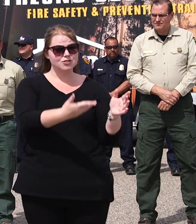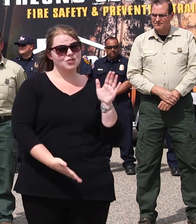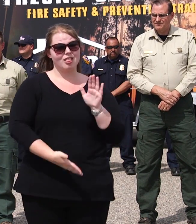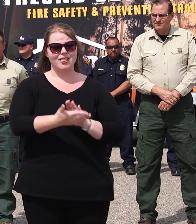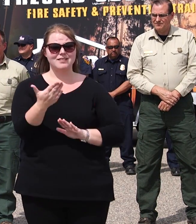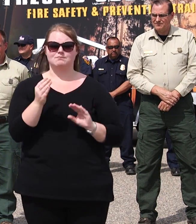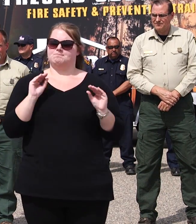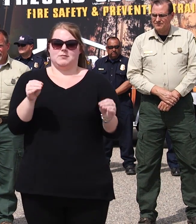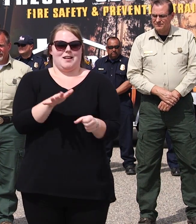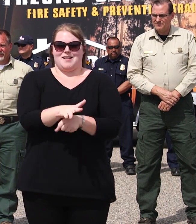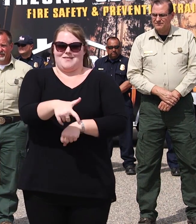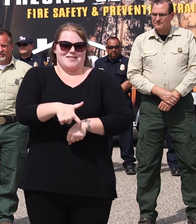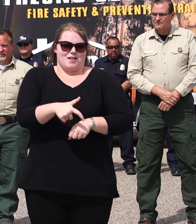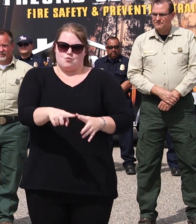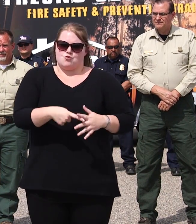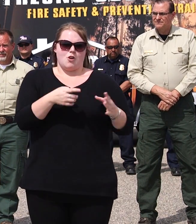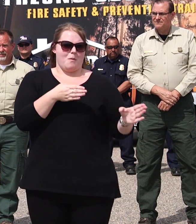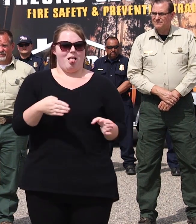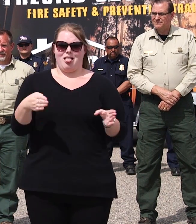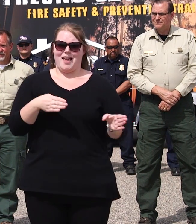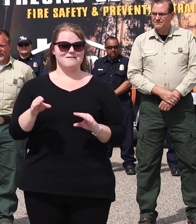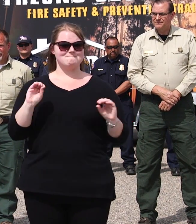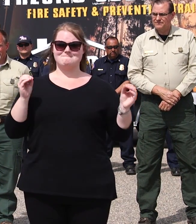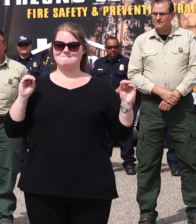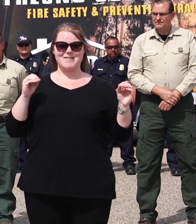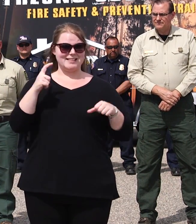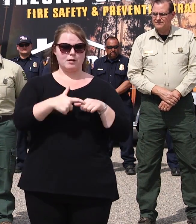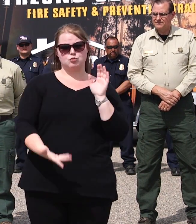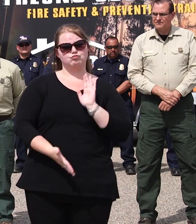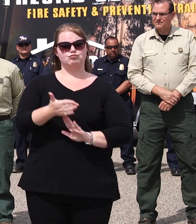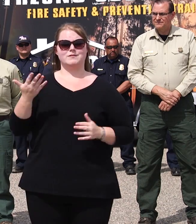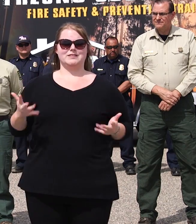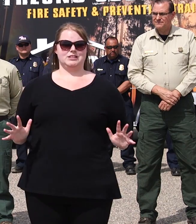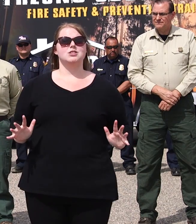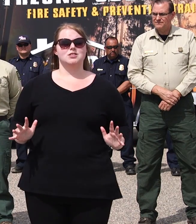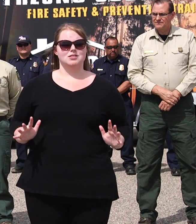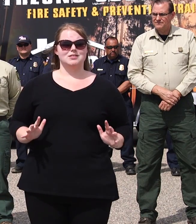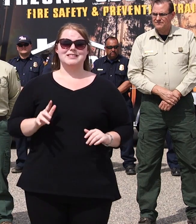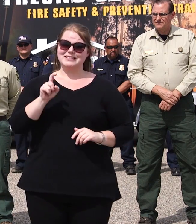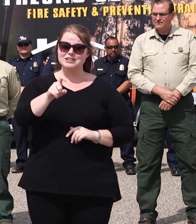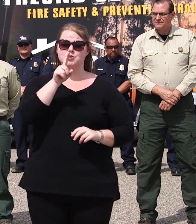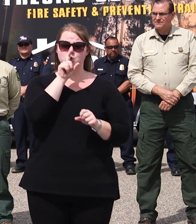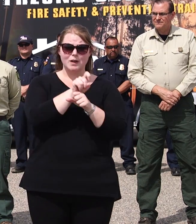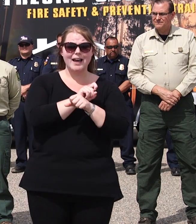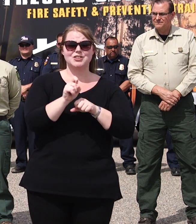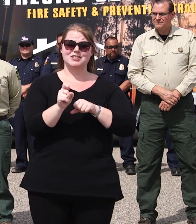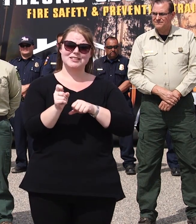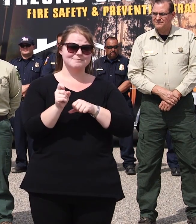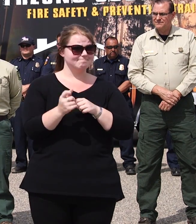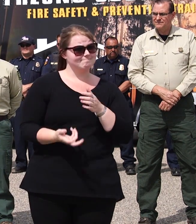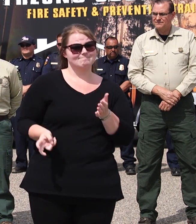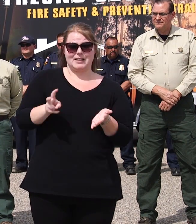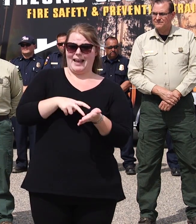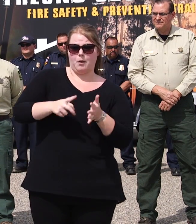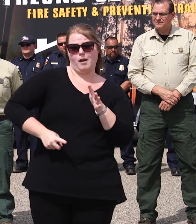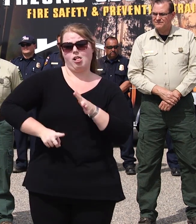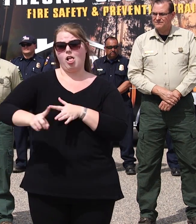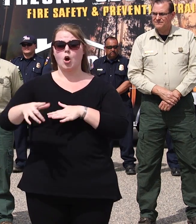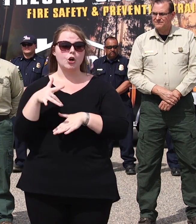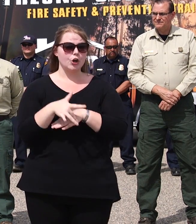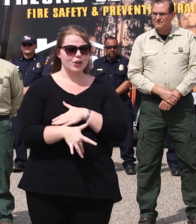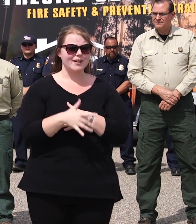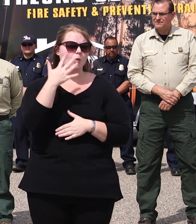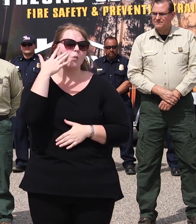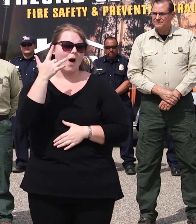time to start planning for all of this. It's time to go. And we really do need you to go, and go early, so we can safely